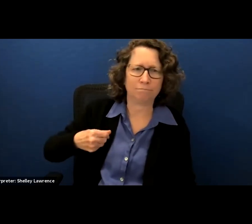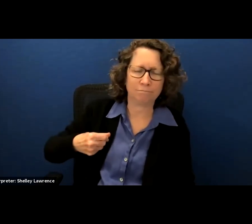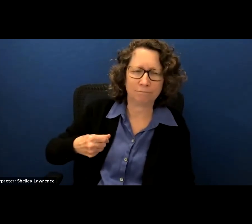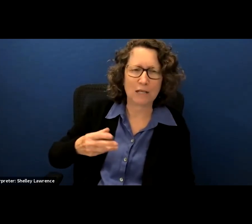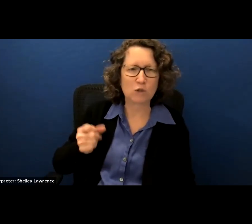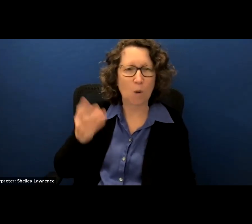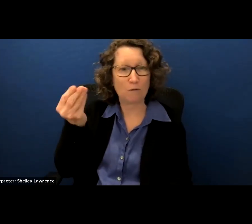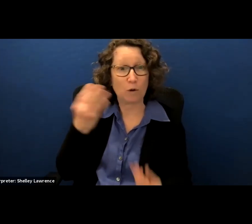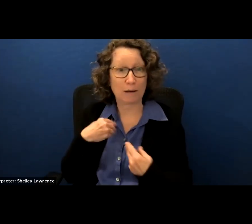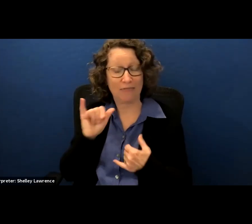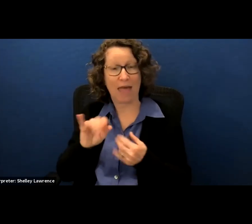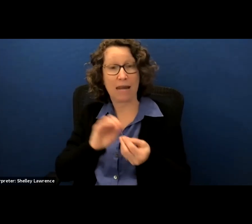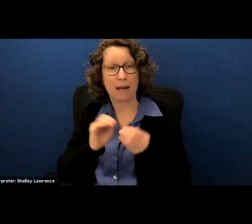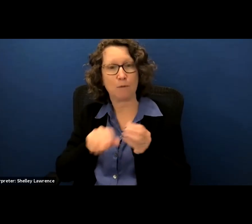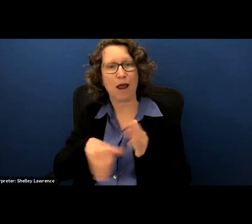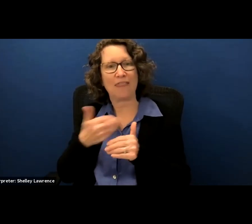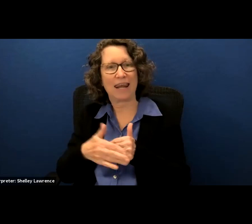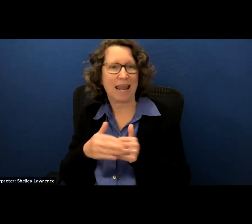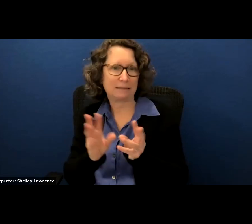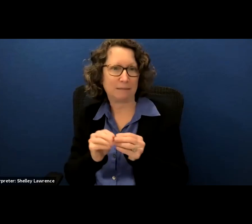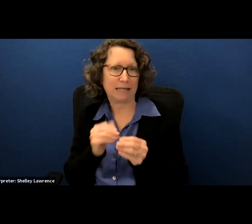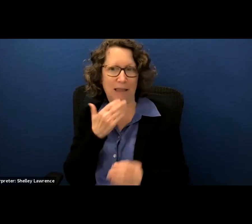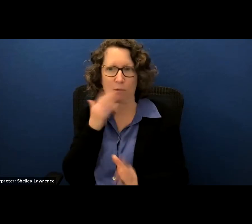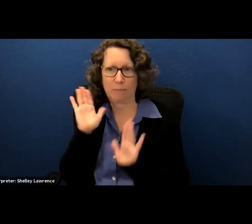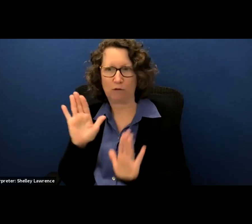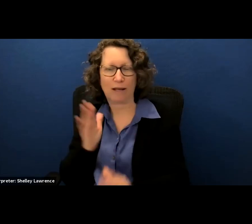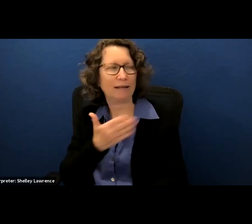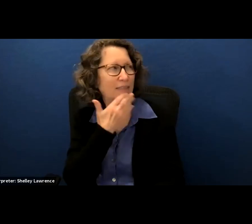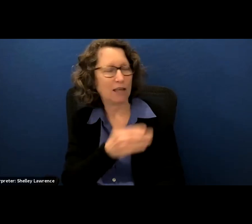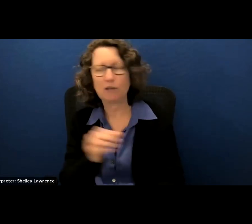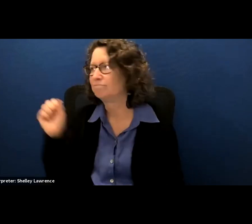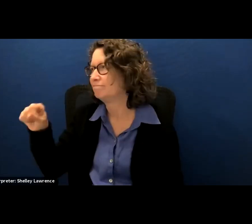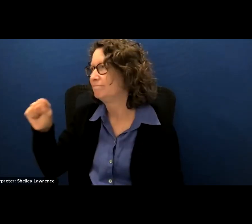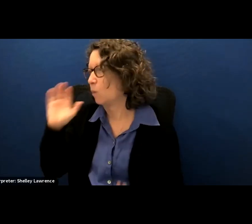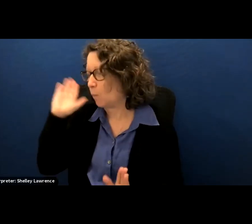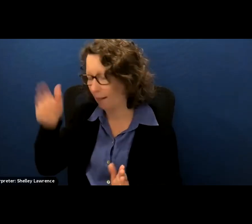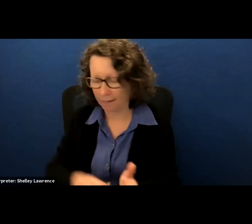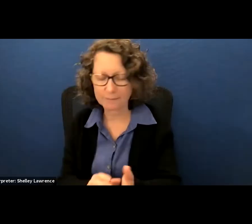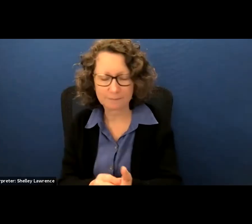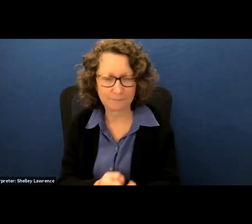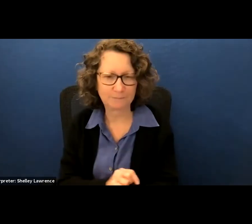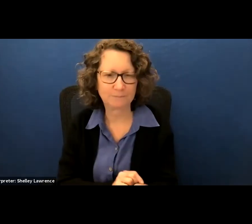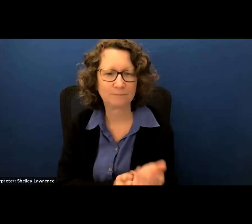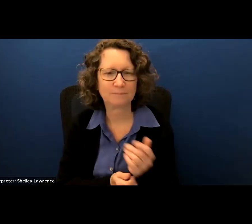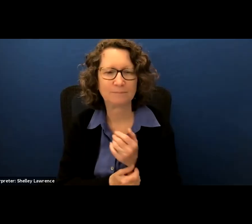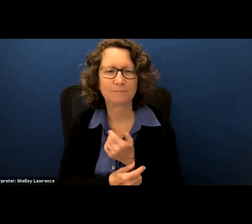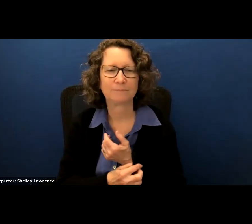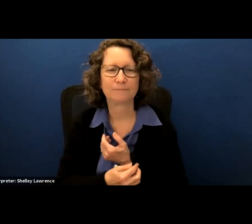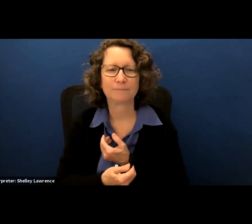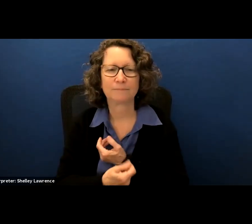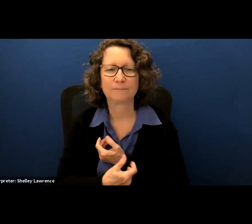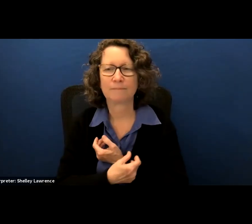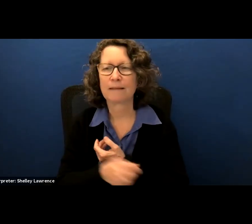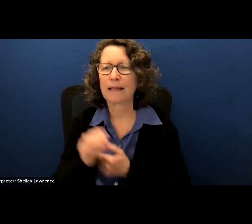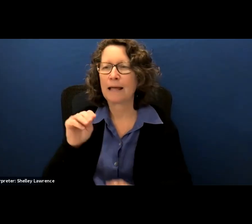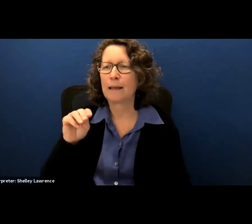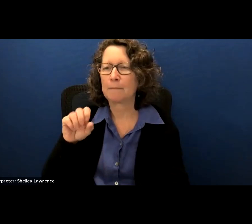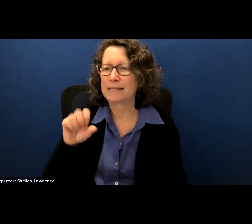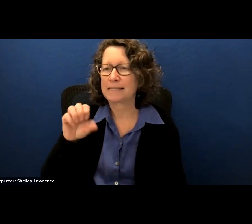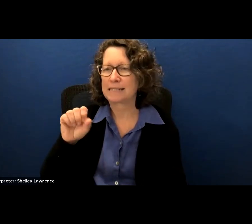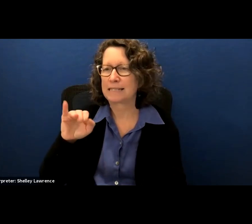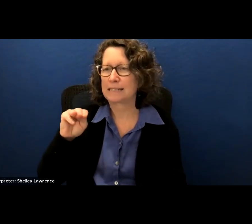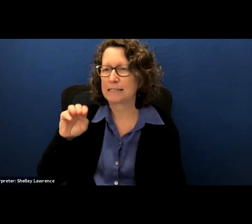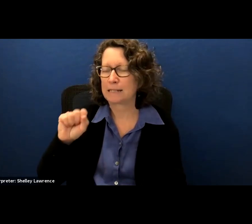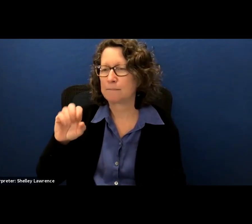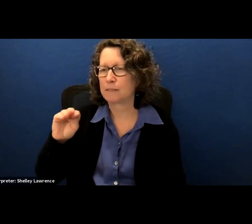So if you can bring that at second interim, that'd be great. Yes, definitely. Thank you. Ms. Sims Moten. I guess because we're sitting next